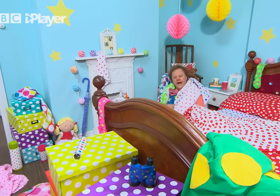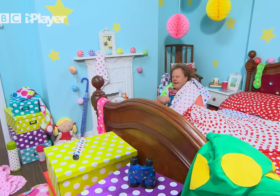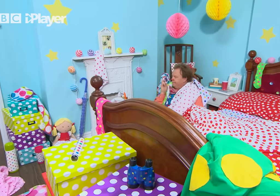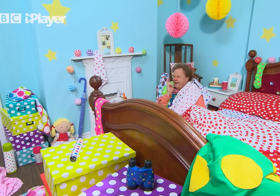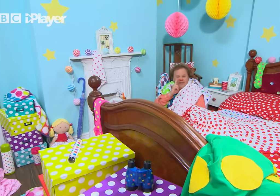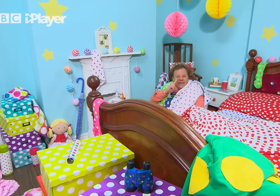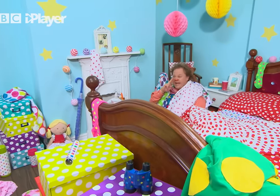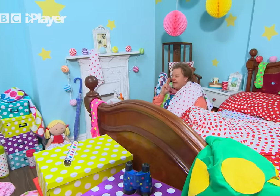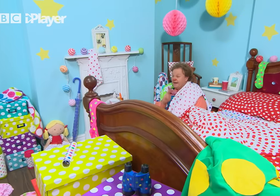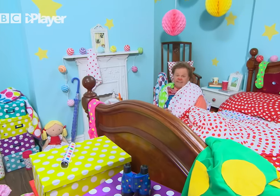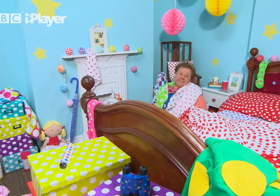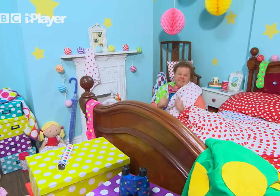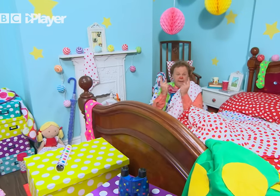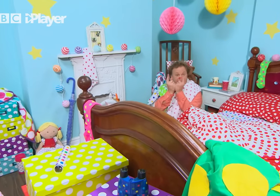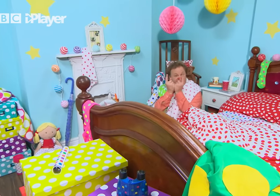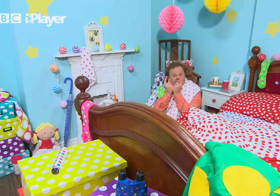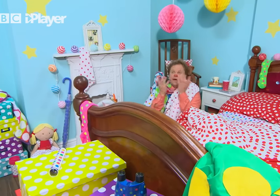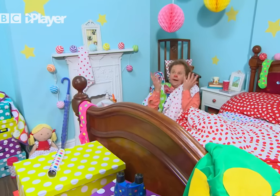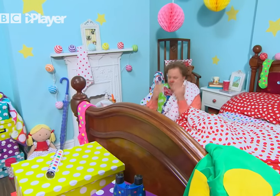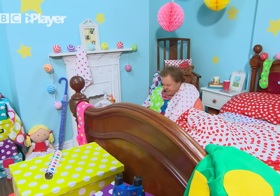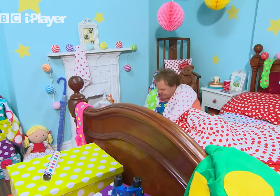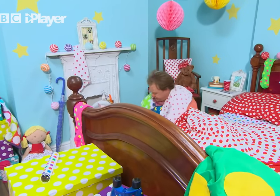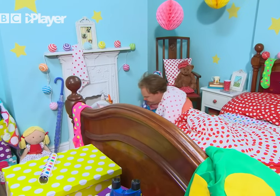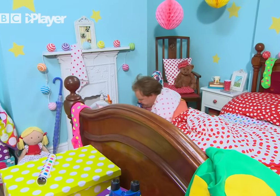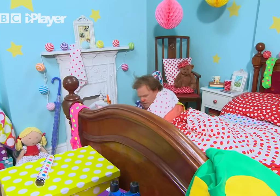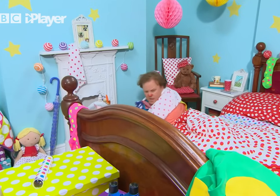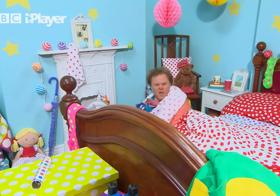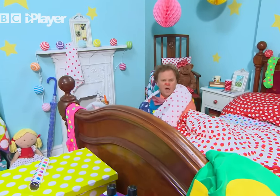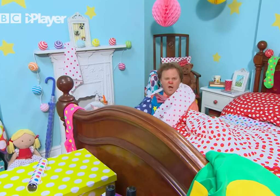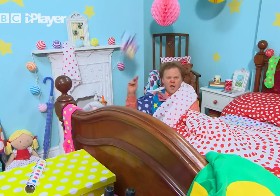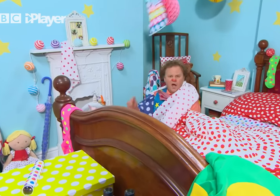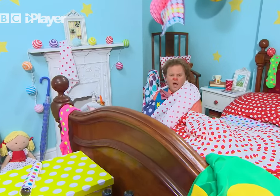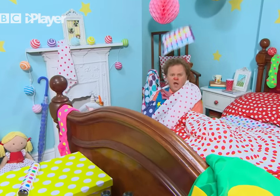I'm looking for something. What are you looking for, Mr. Tumble?